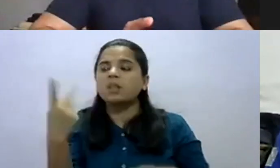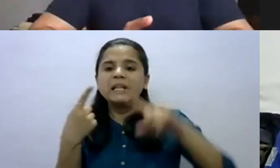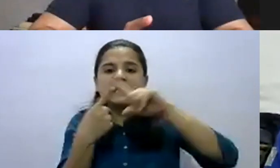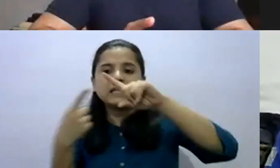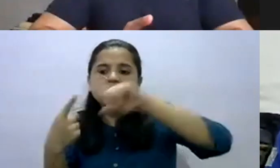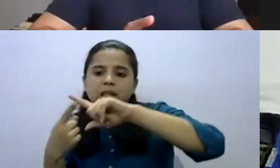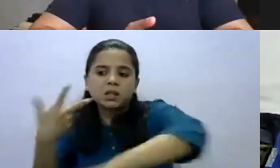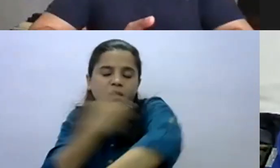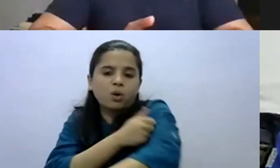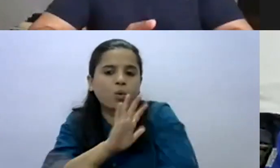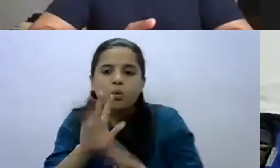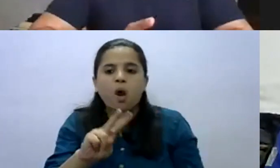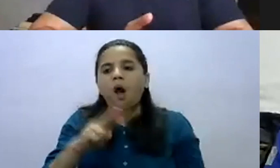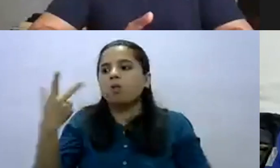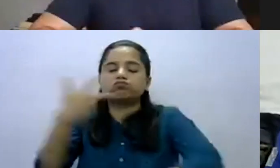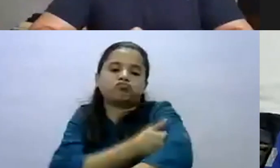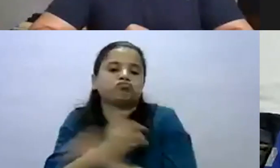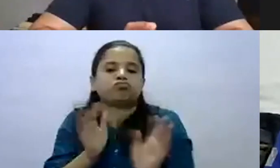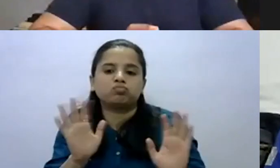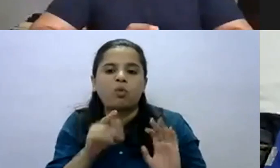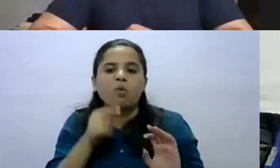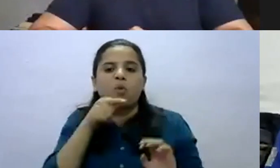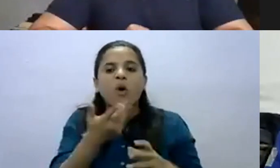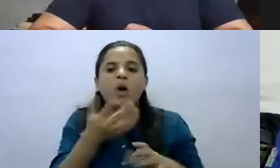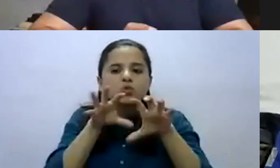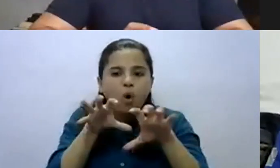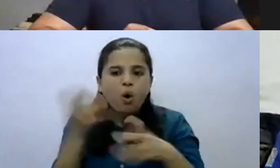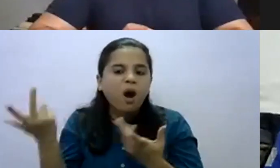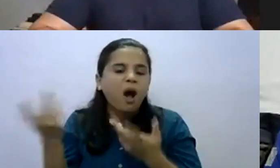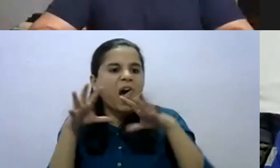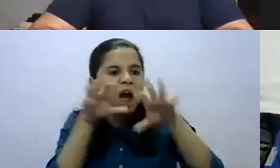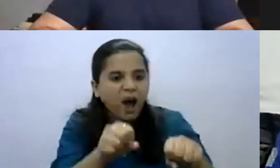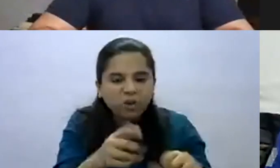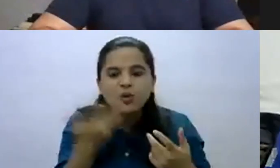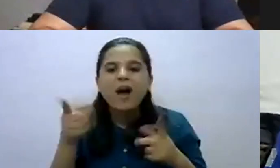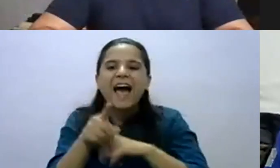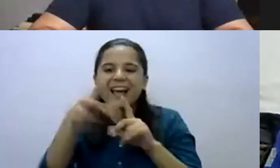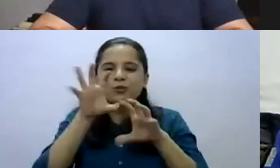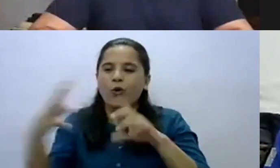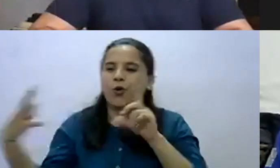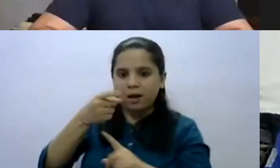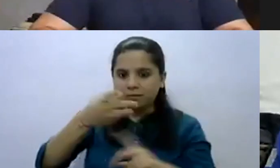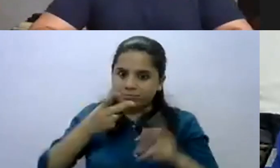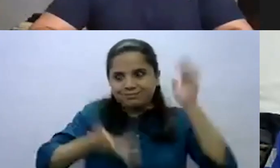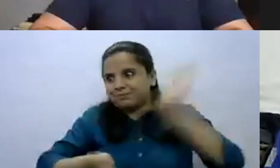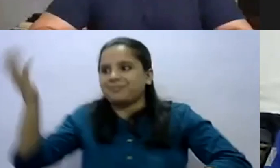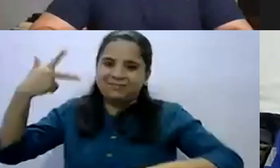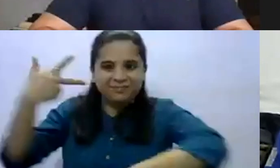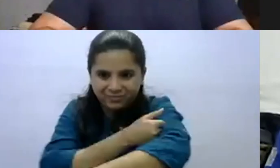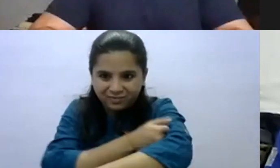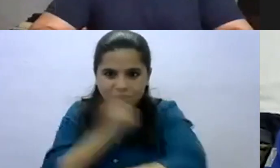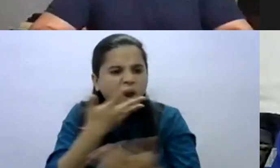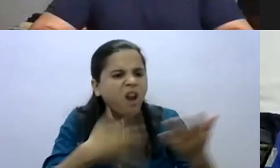you cannot get a rabies shot because a dog has bitten you just because you're in your periods? So no, there is no relation.